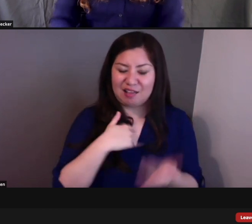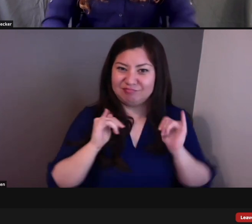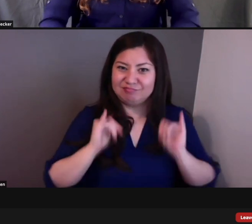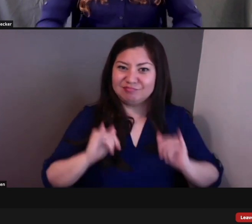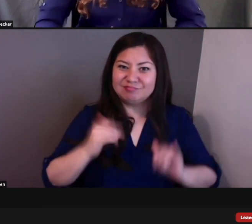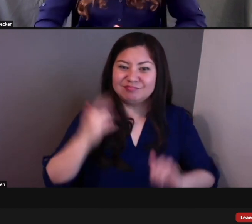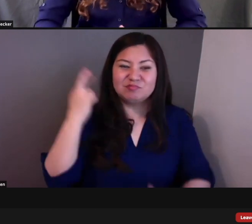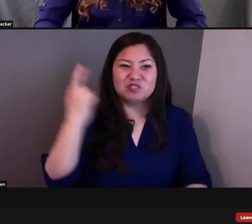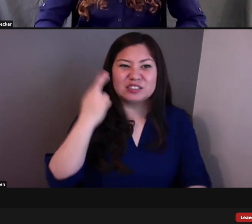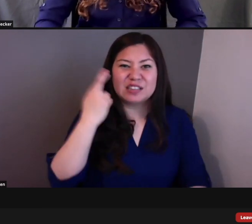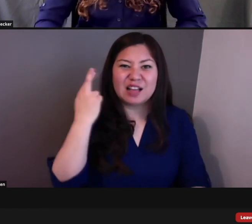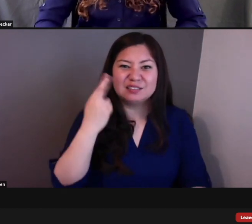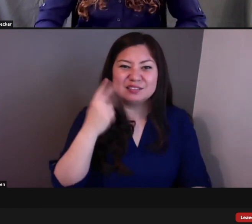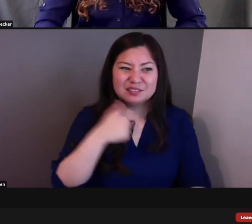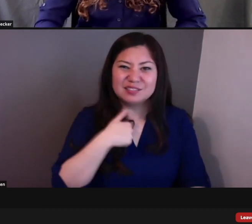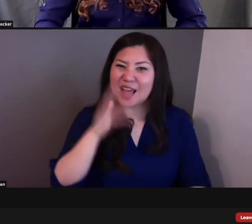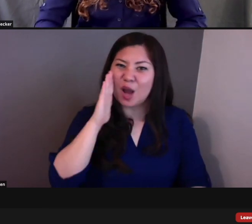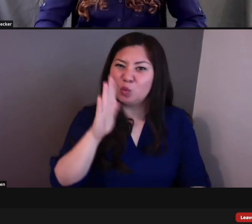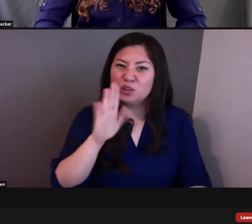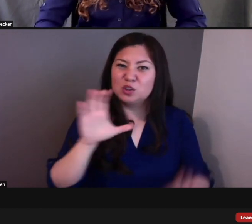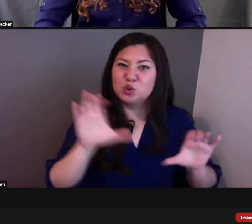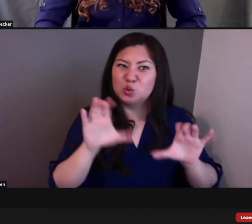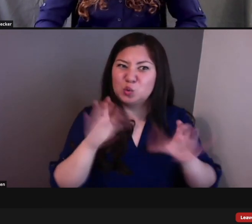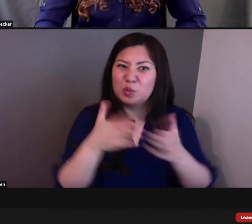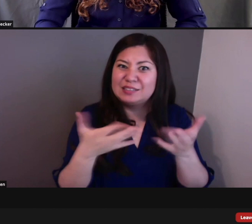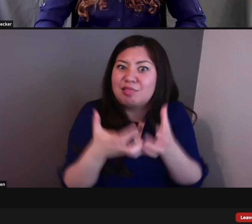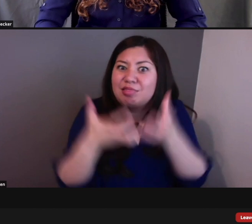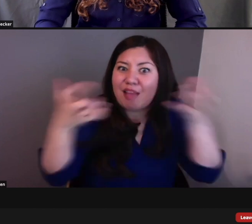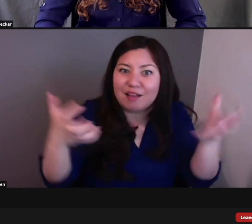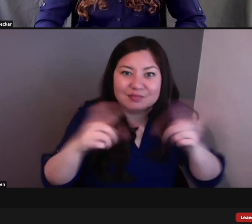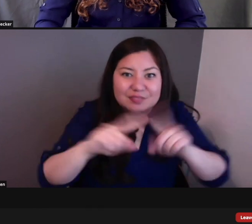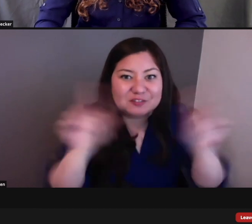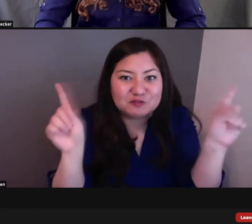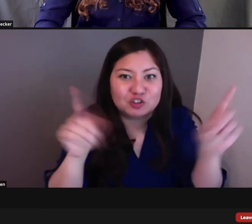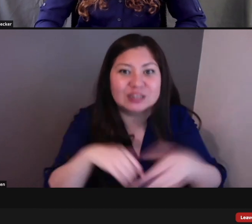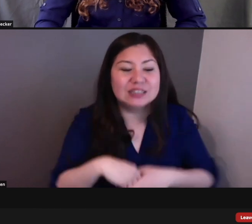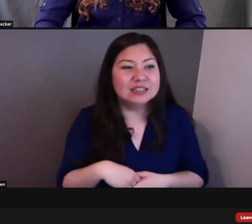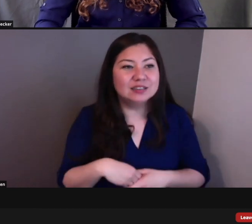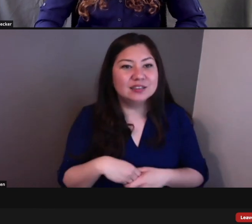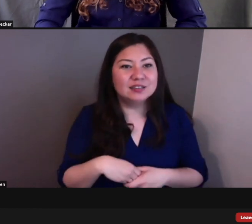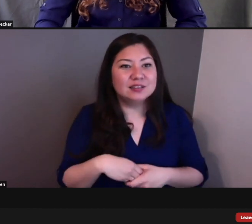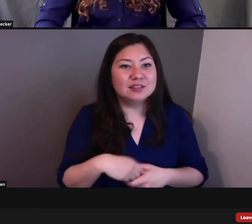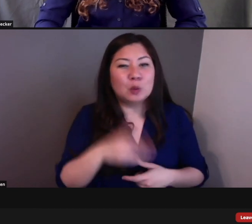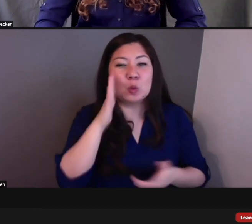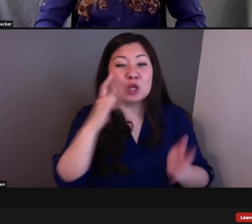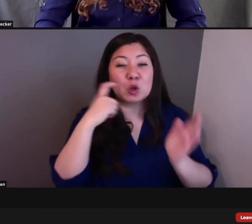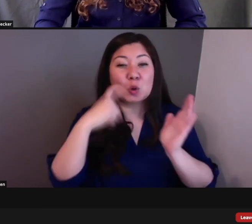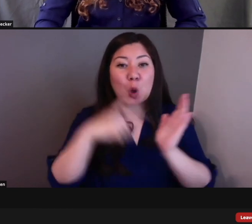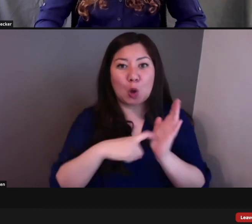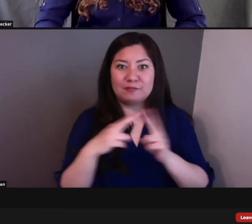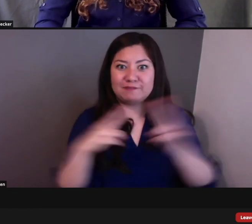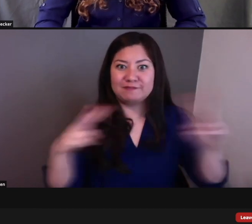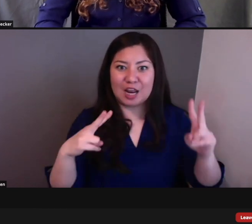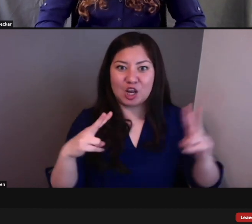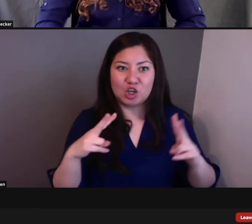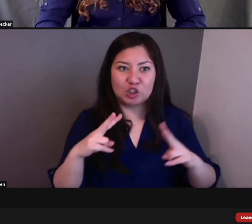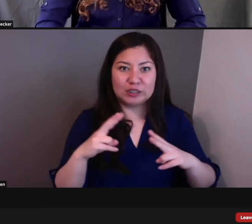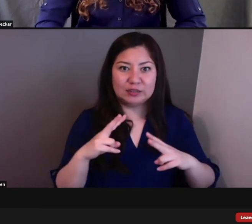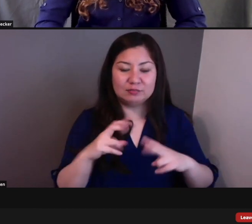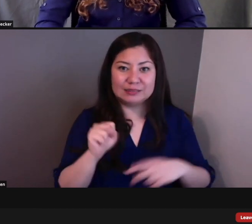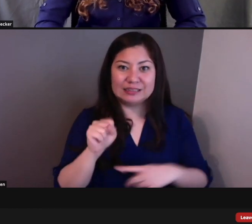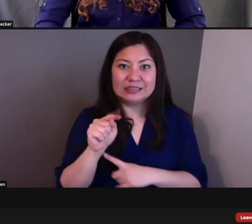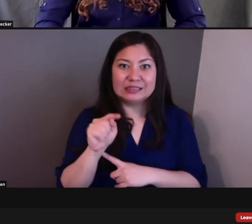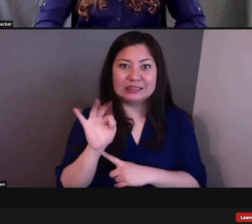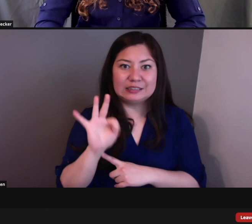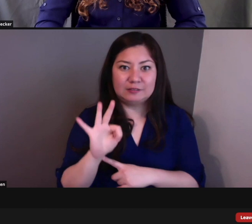So now fast tracking to 2018. So that was, several years